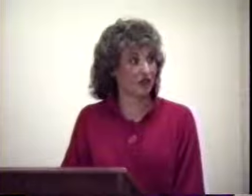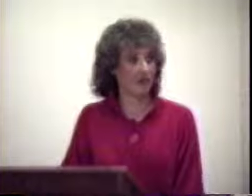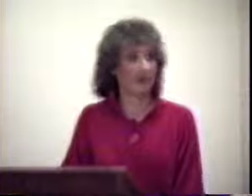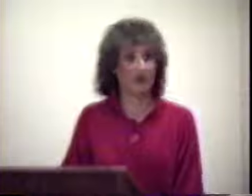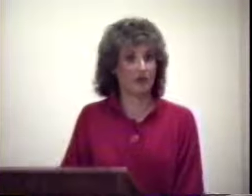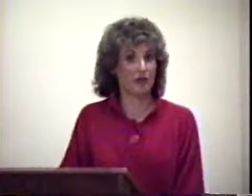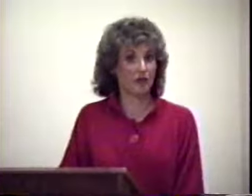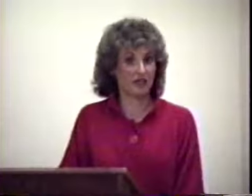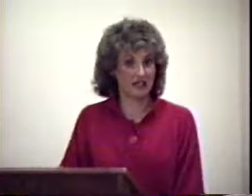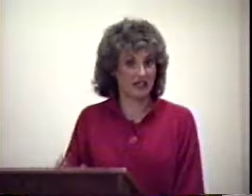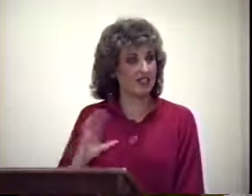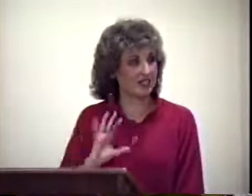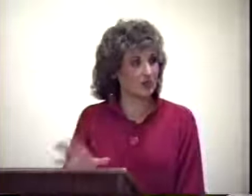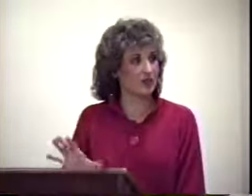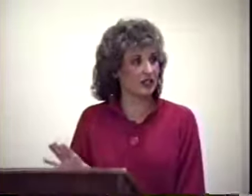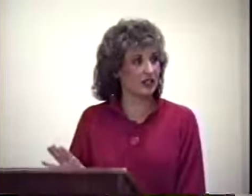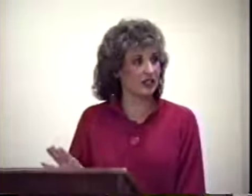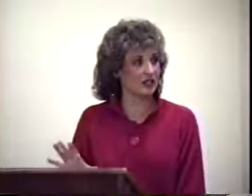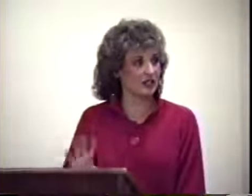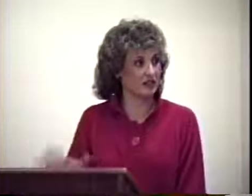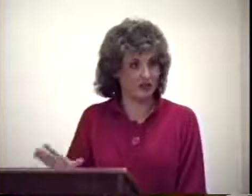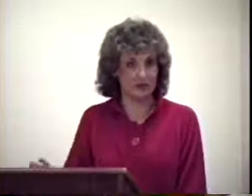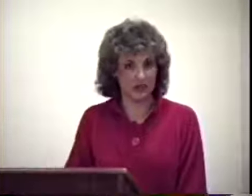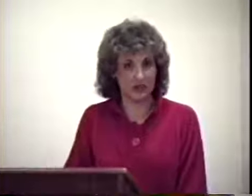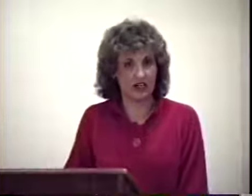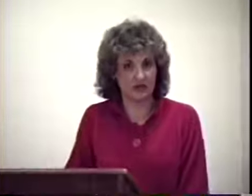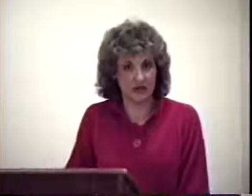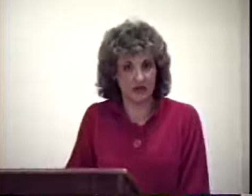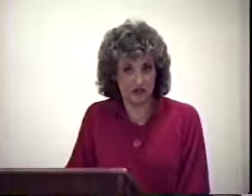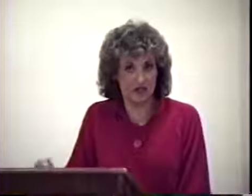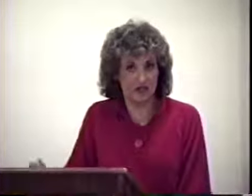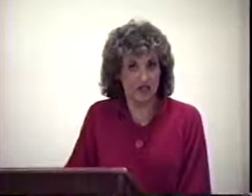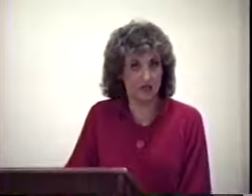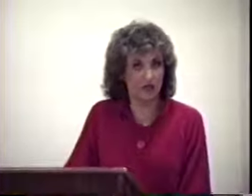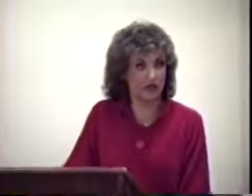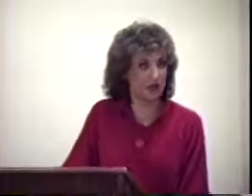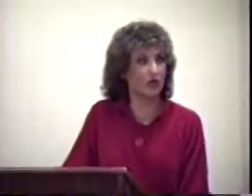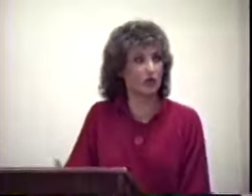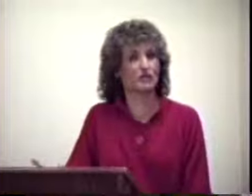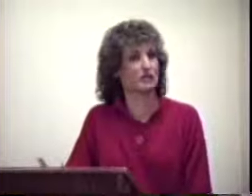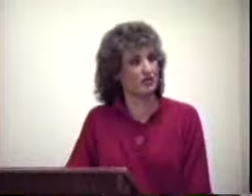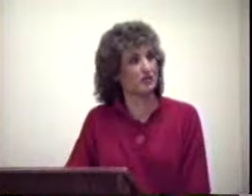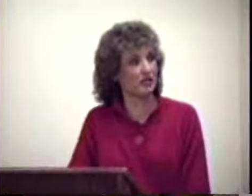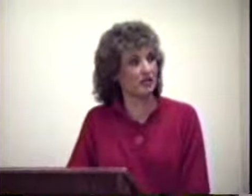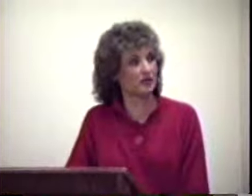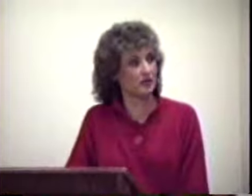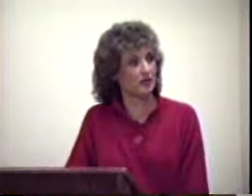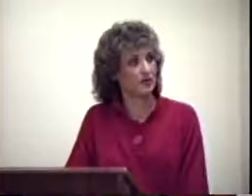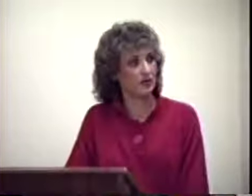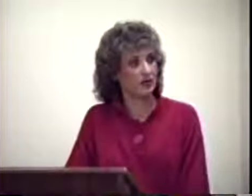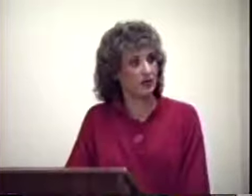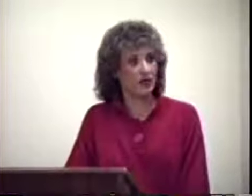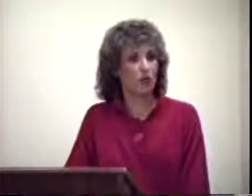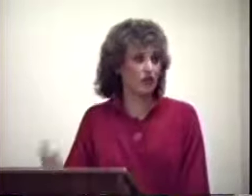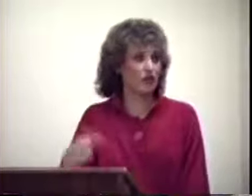thought could happen. I think the experience is much higher than what a person expects. We learn a